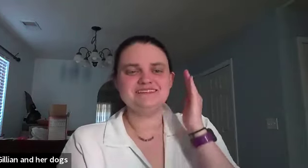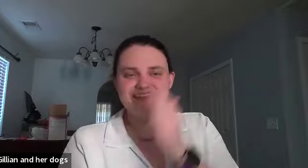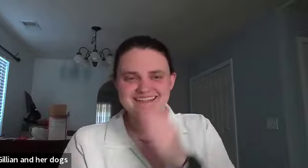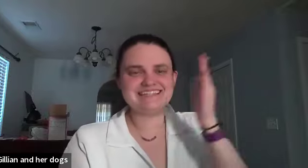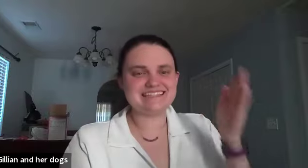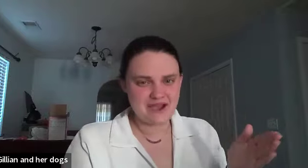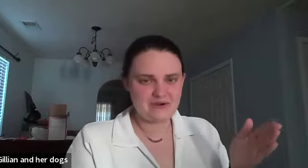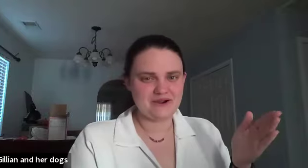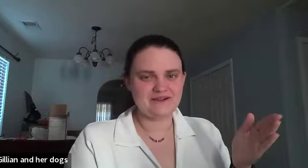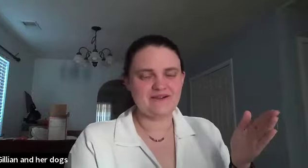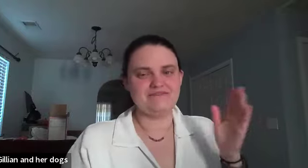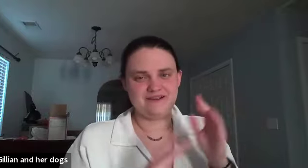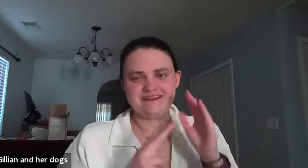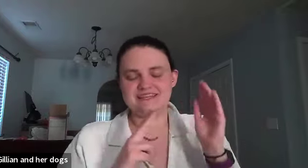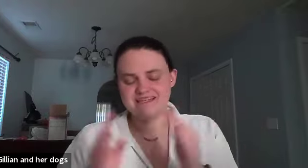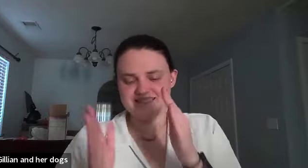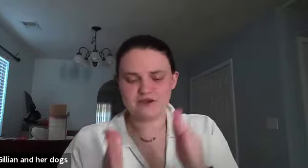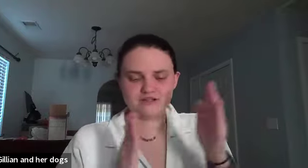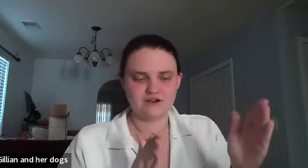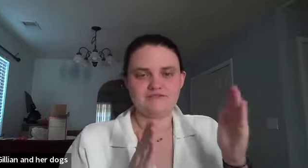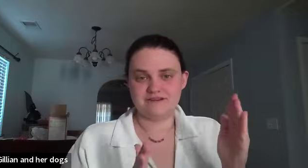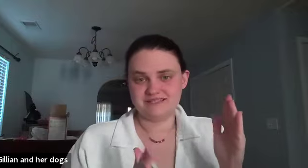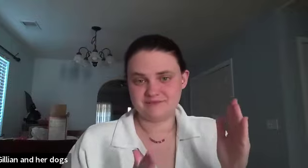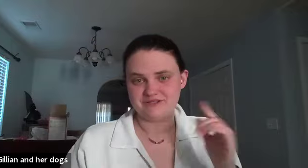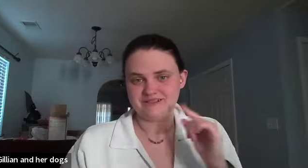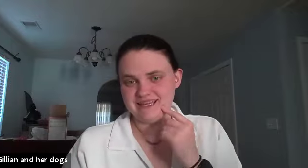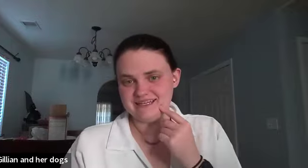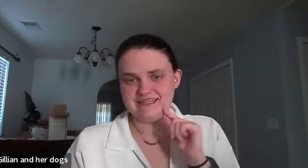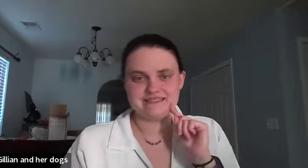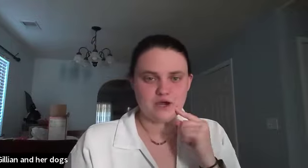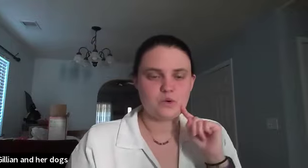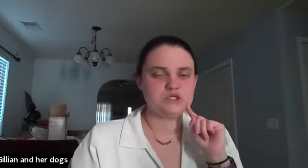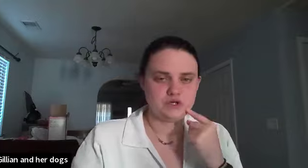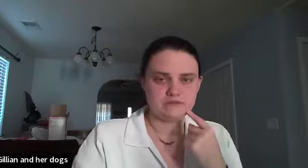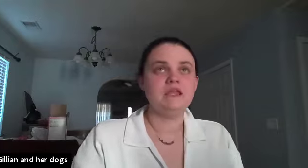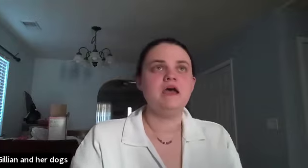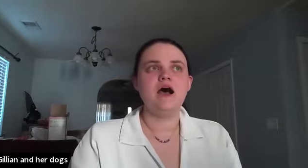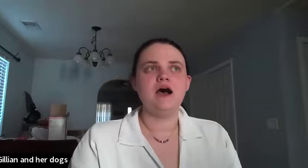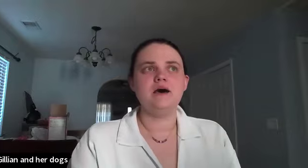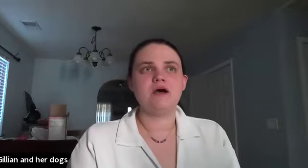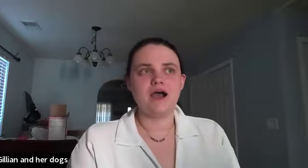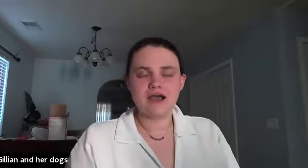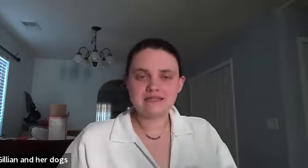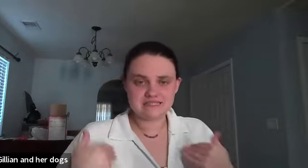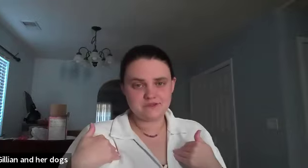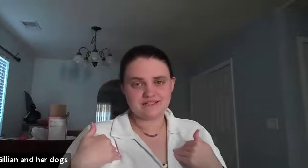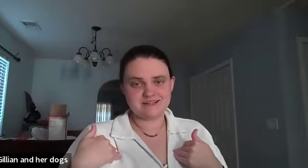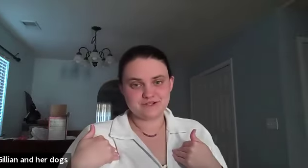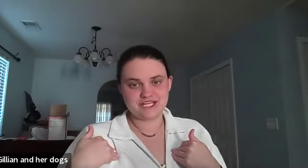So candy sour, tart are very similar. Candy, sour, tart. I typically